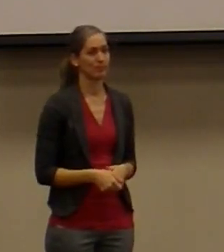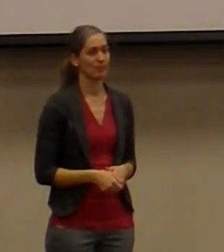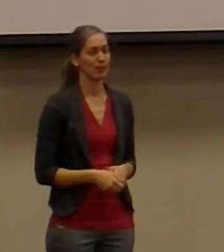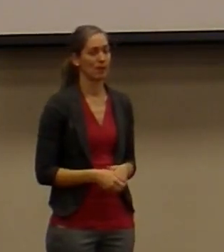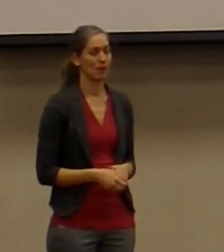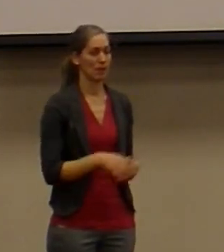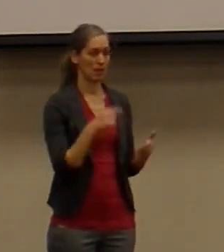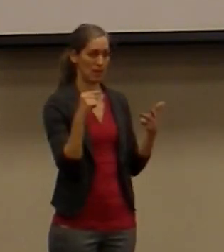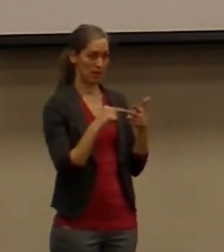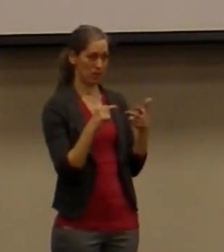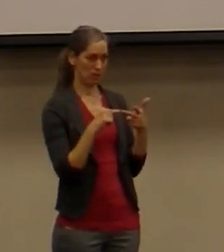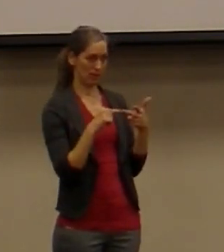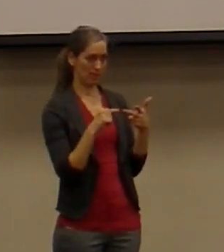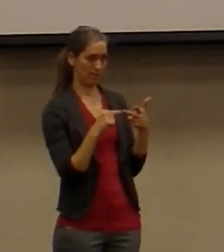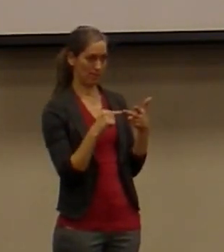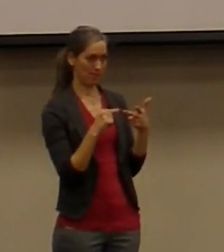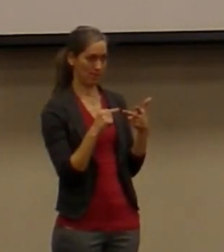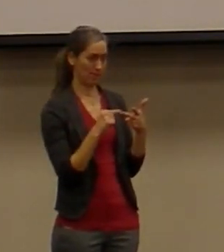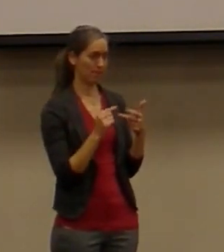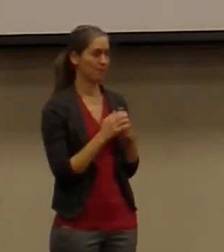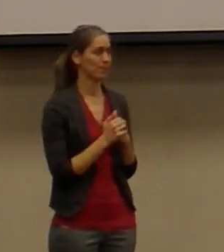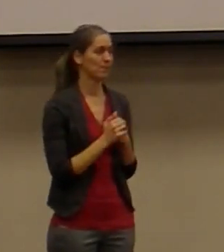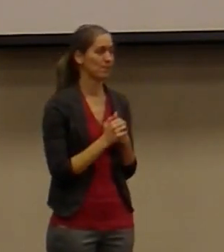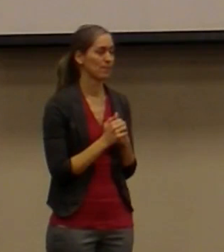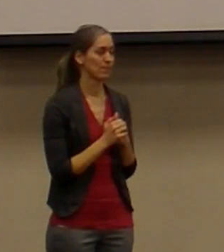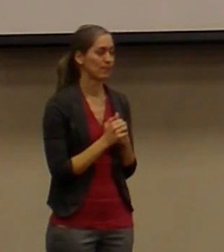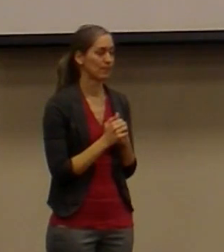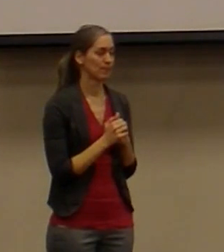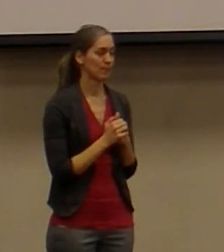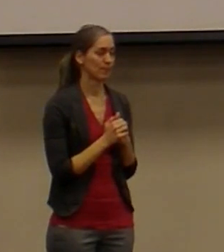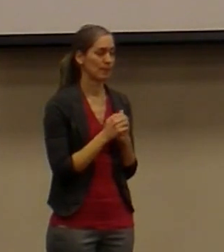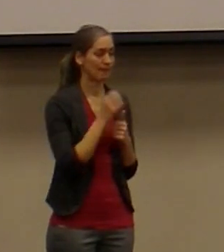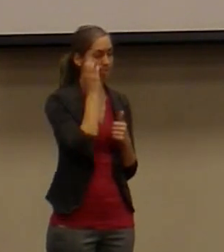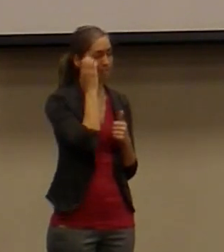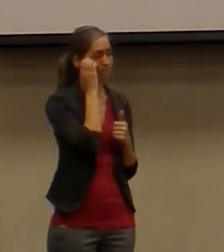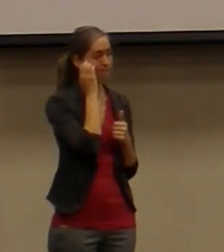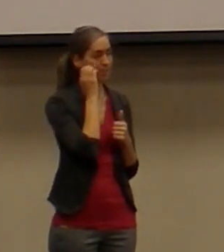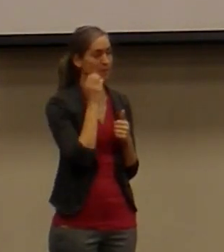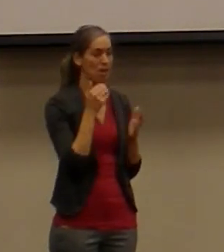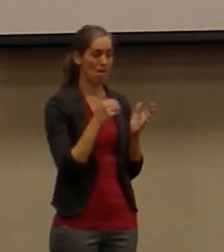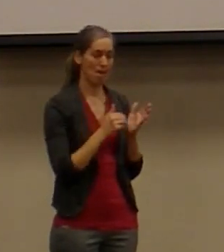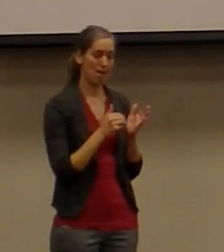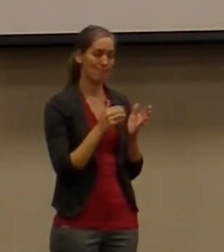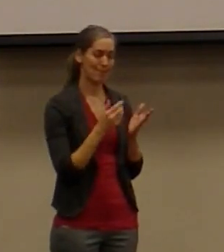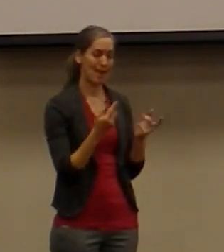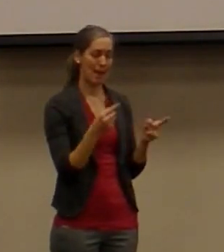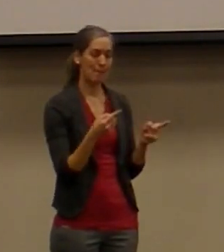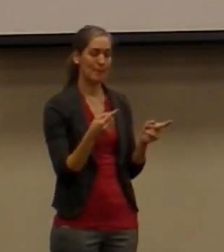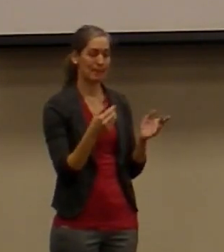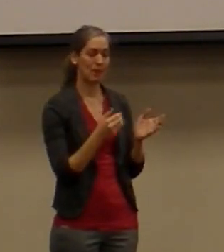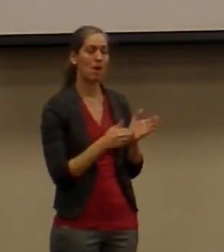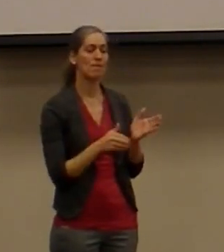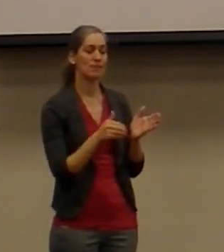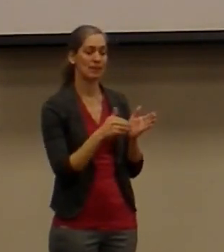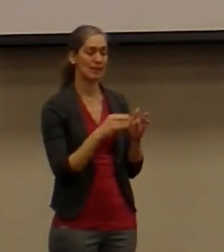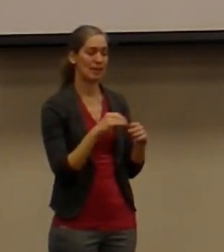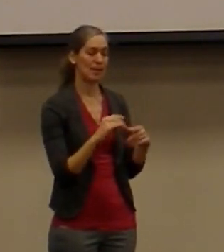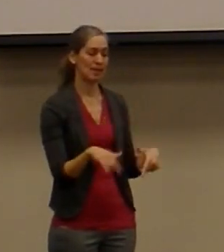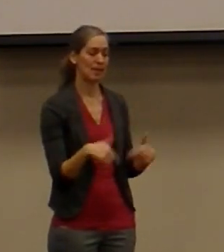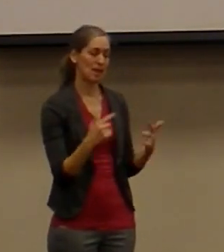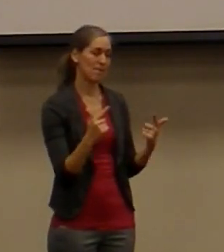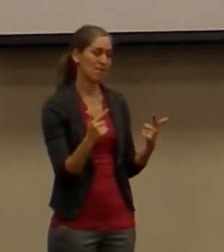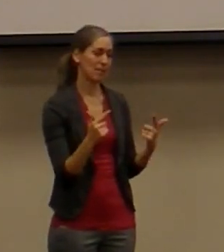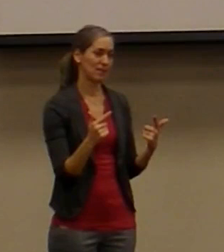Number three, as is so often the case, not just in Scripture, but in our own lives, it's always